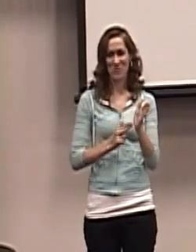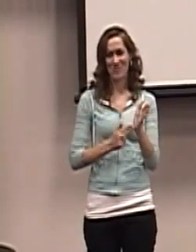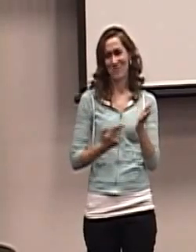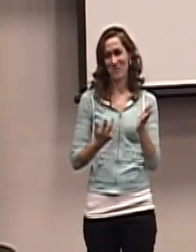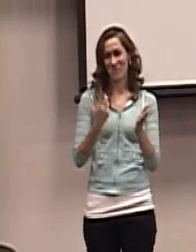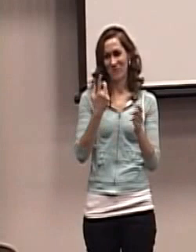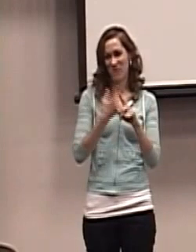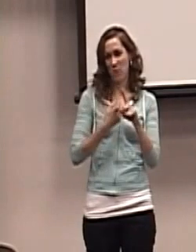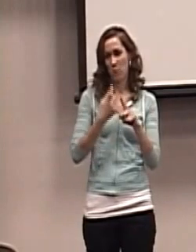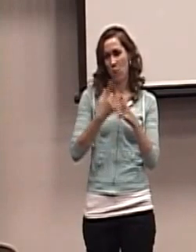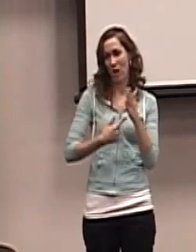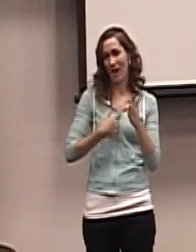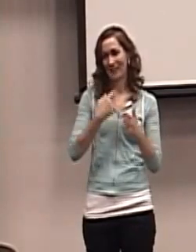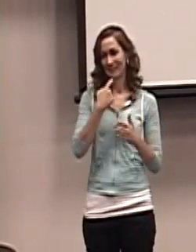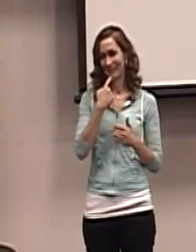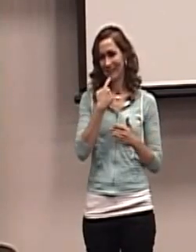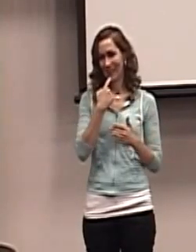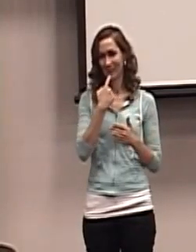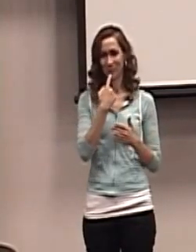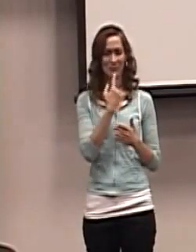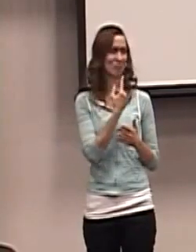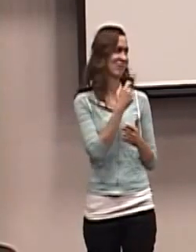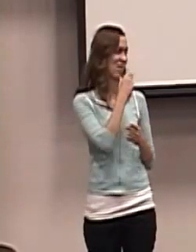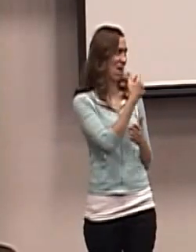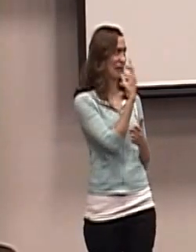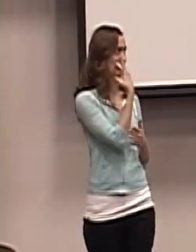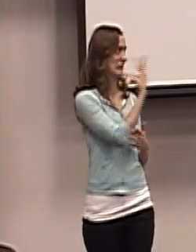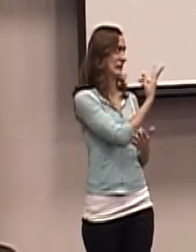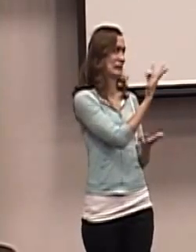Okay. In Luke chapter 10,